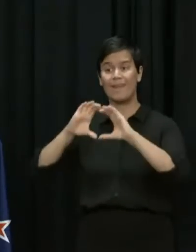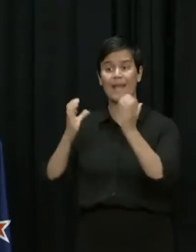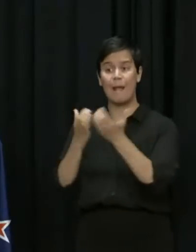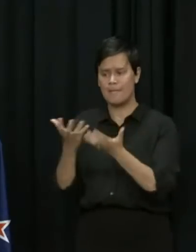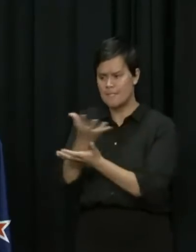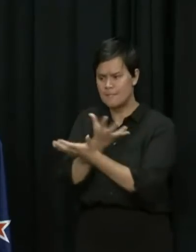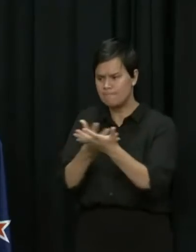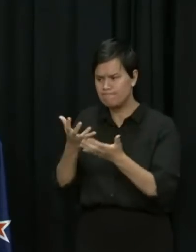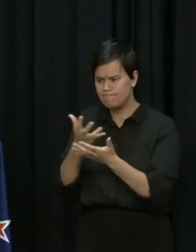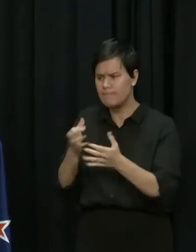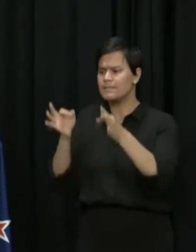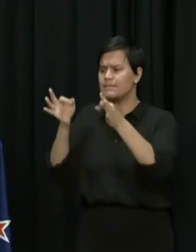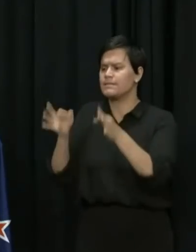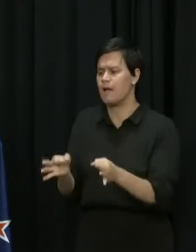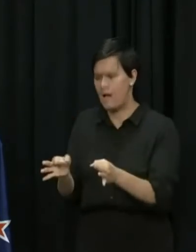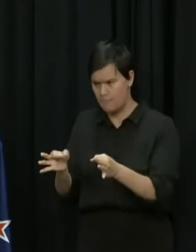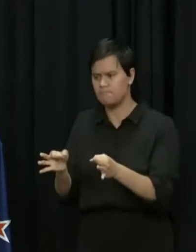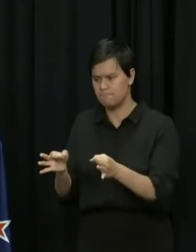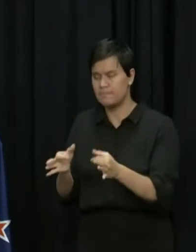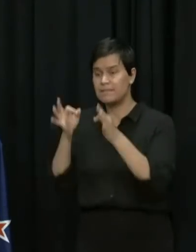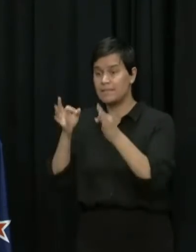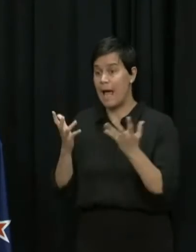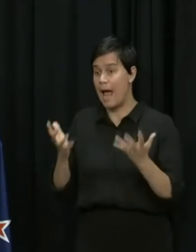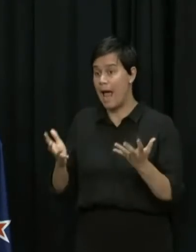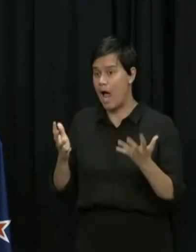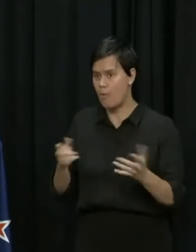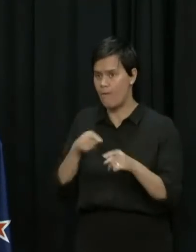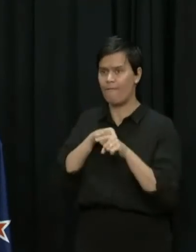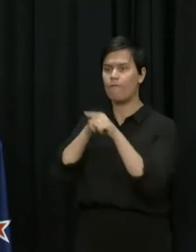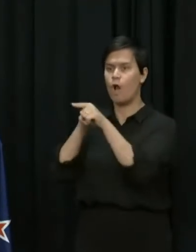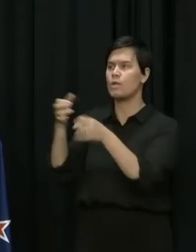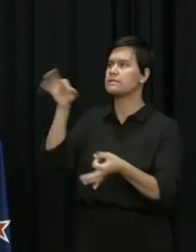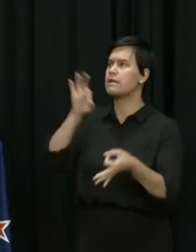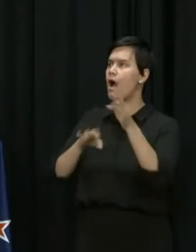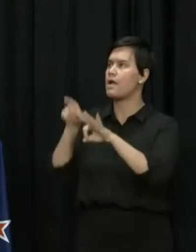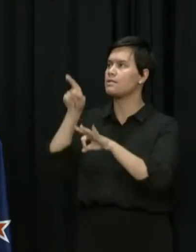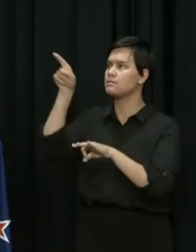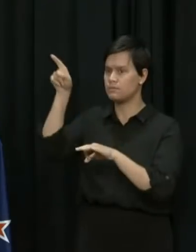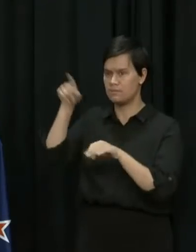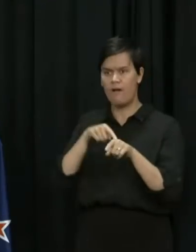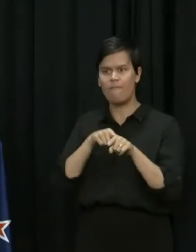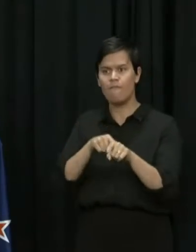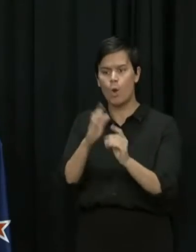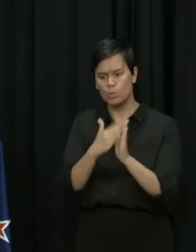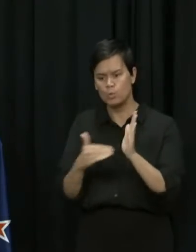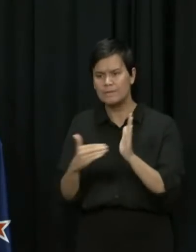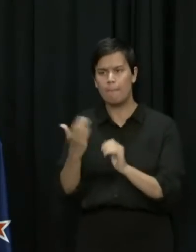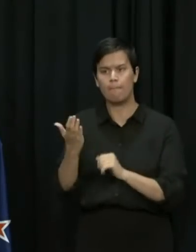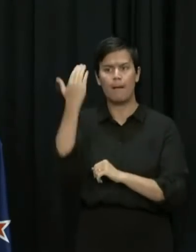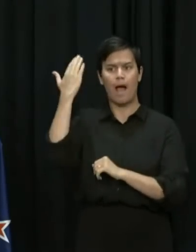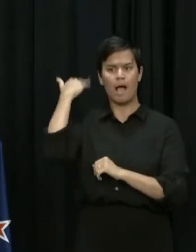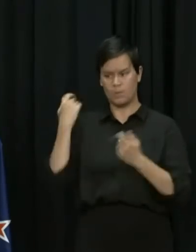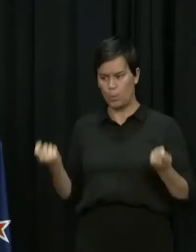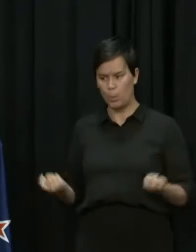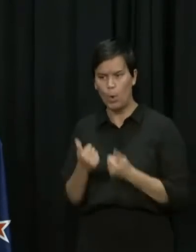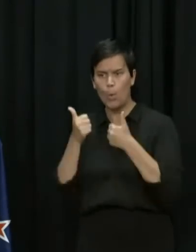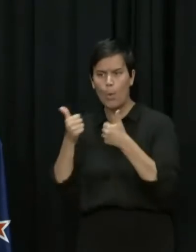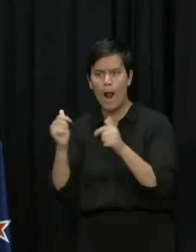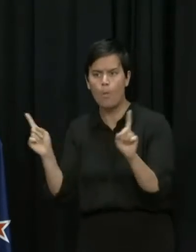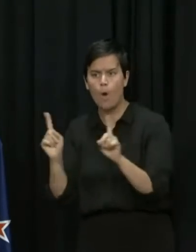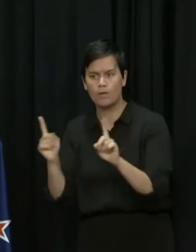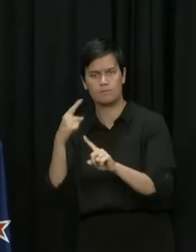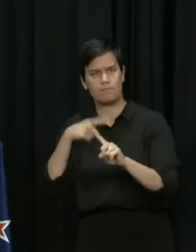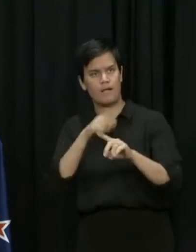best science and what we know works from previous cases here and responses we've observed overseas. Before I share